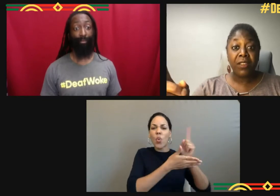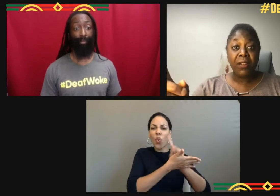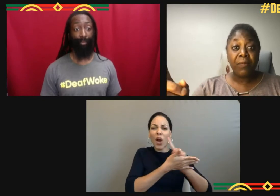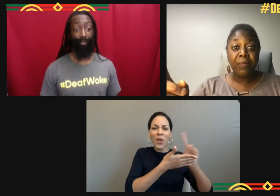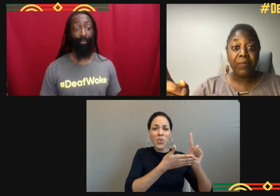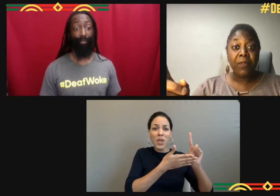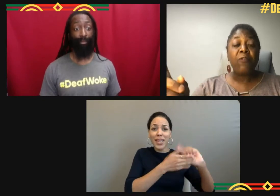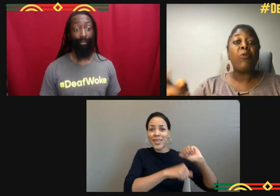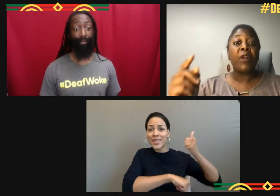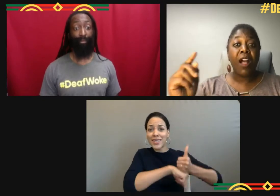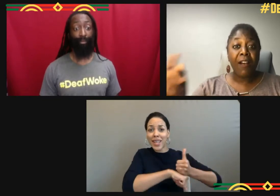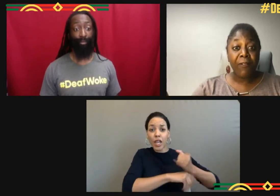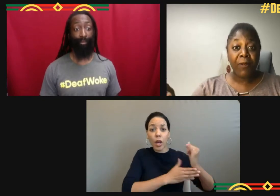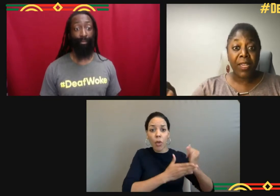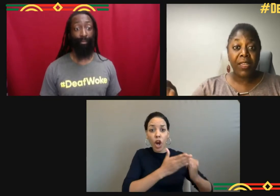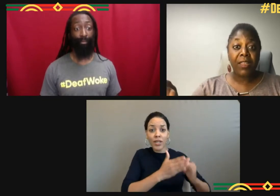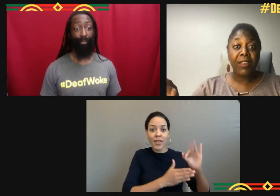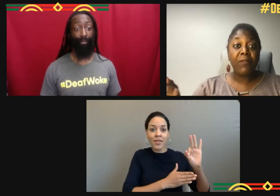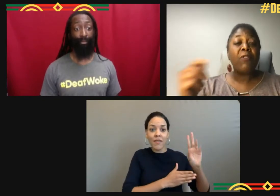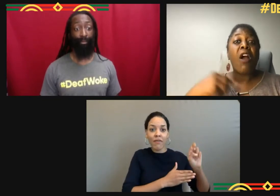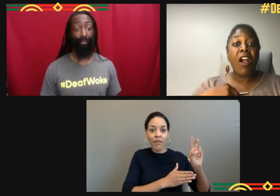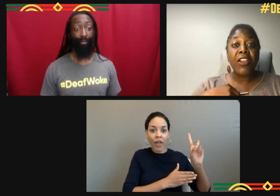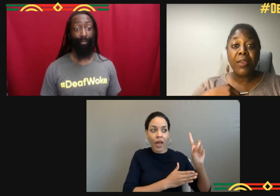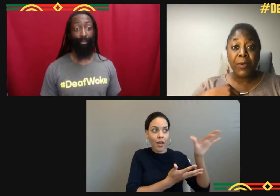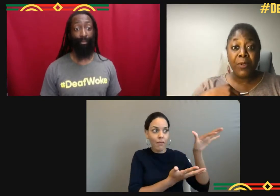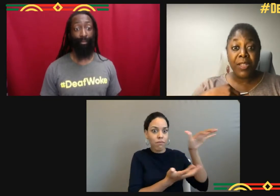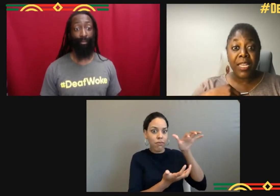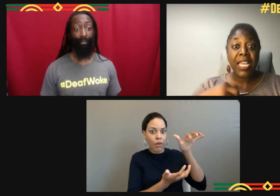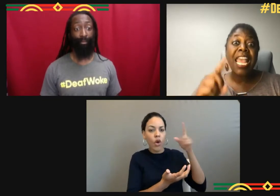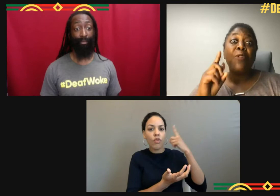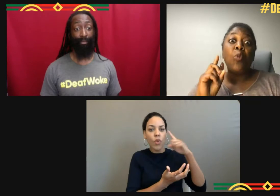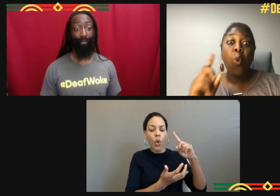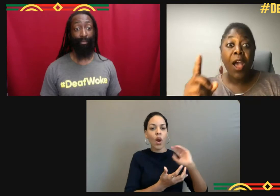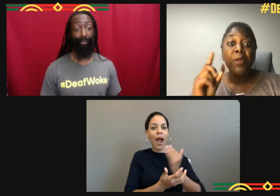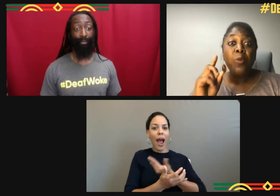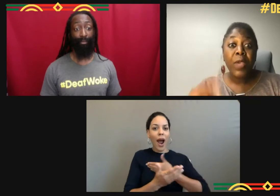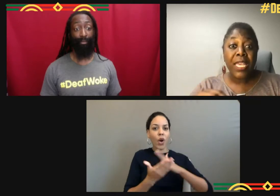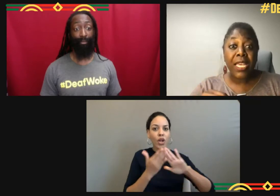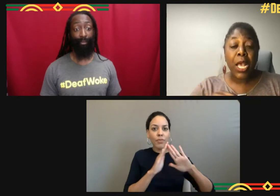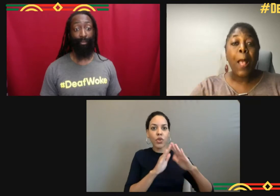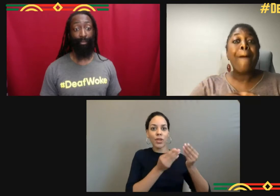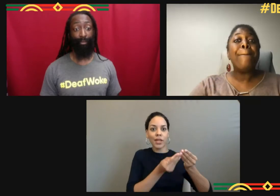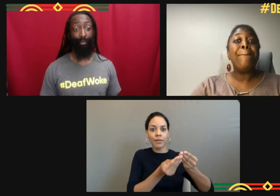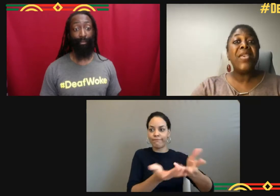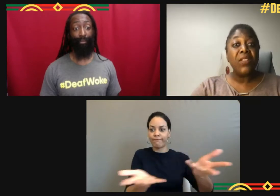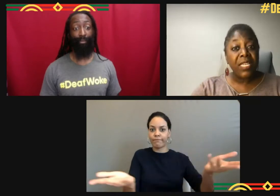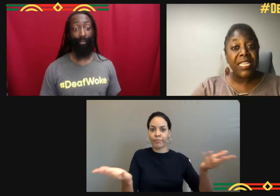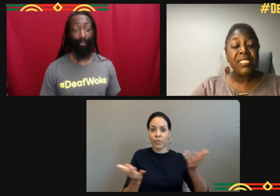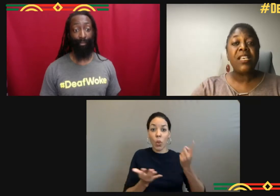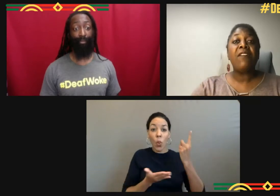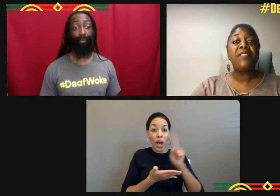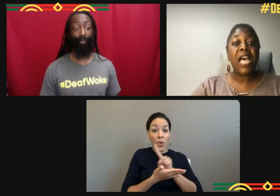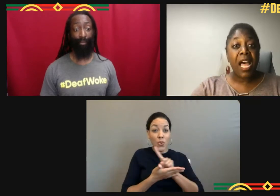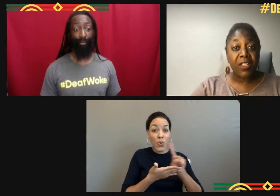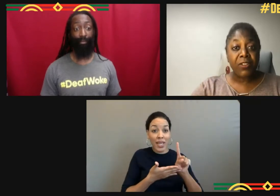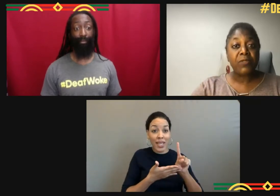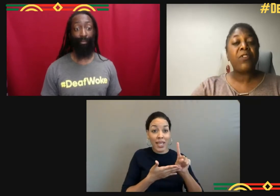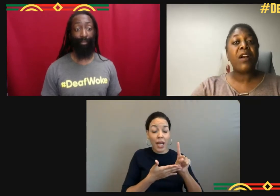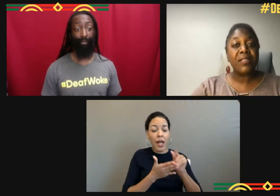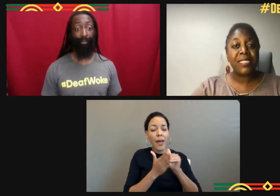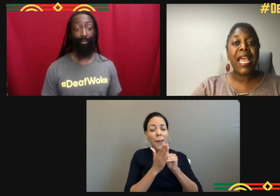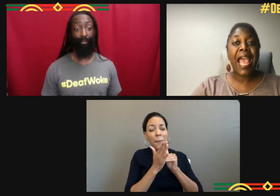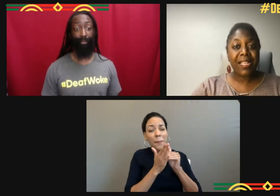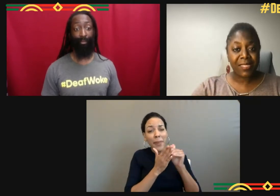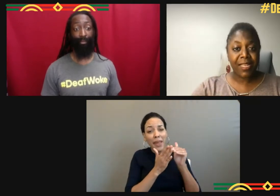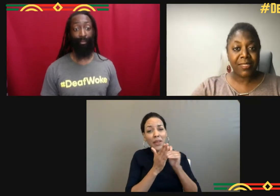fund for recovery for our community in 1 week. Millions of dollars